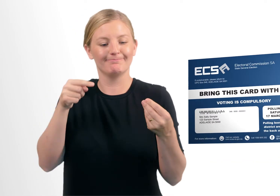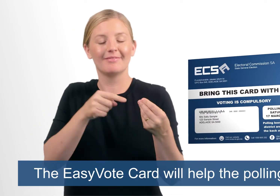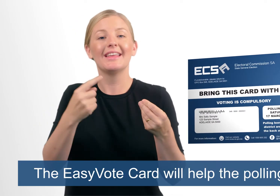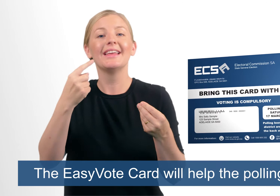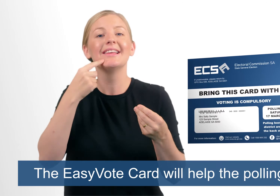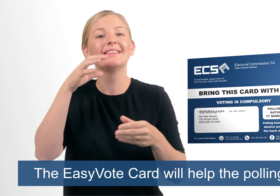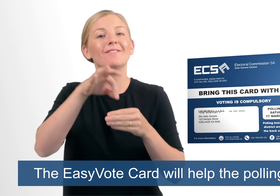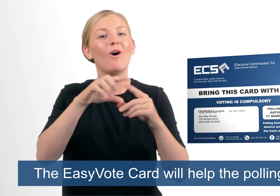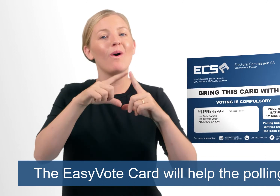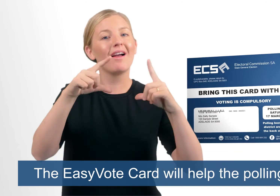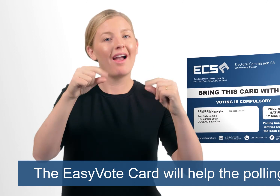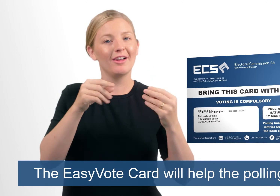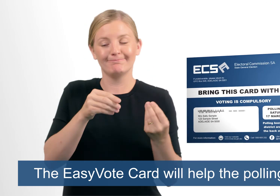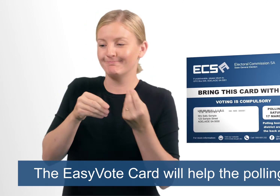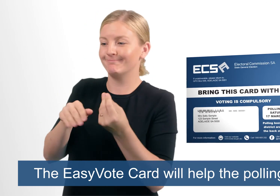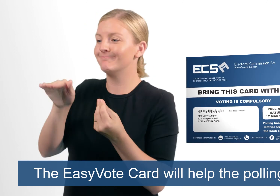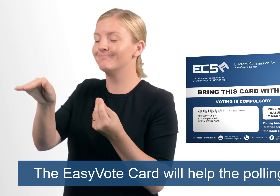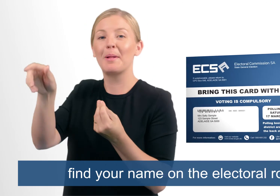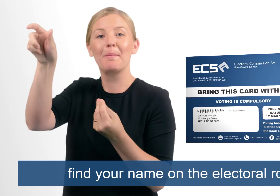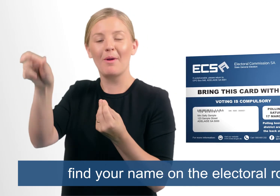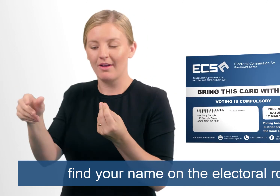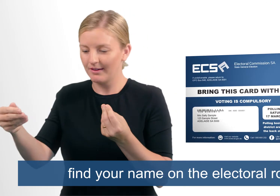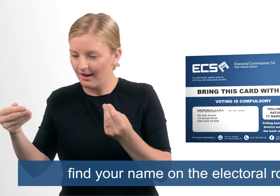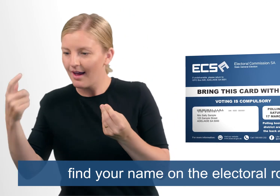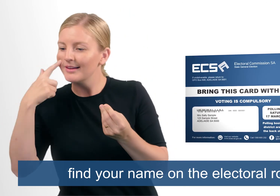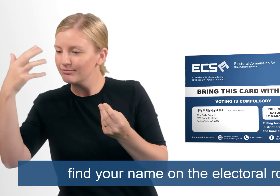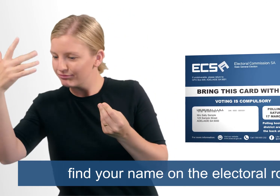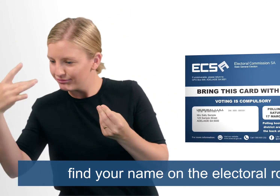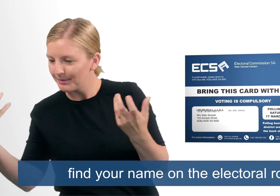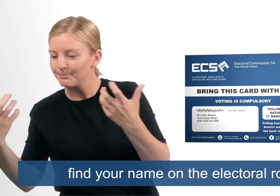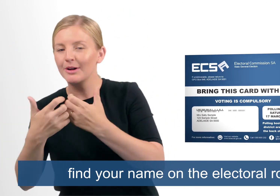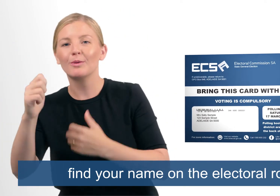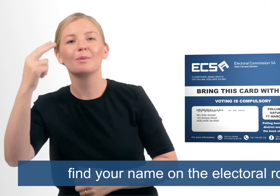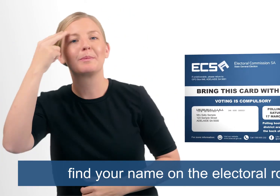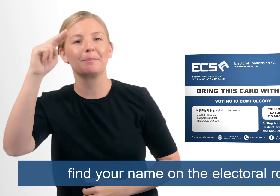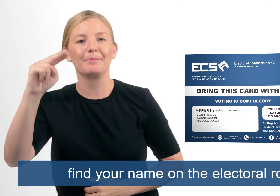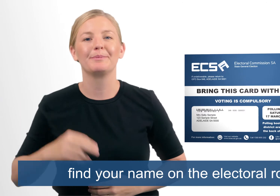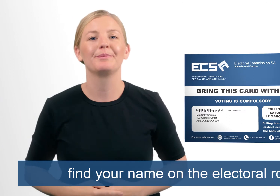The Easy Vote card will help the polling officer find your name on the electoral roll.